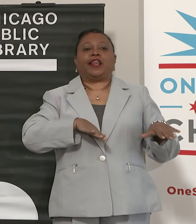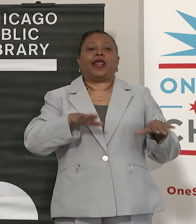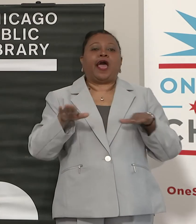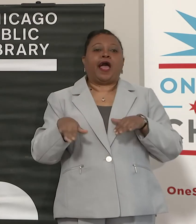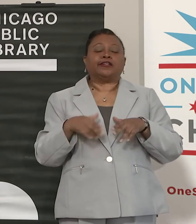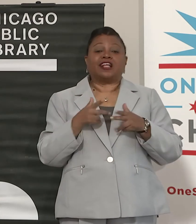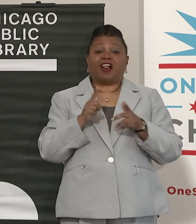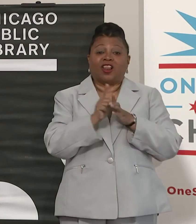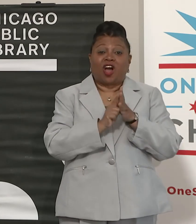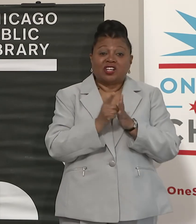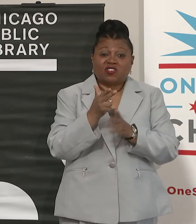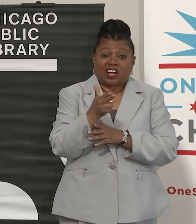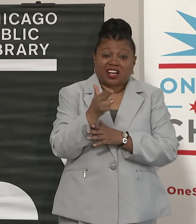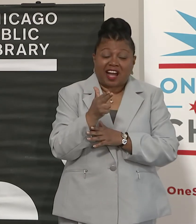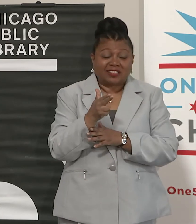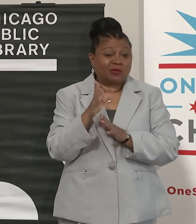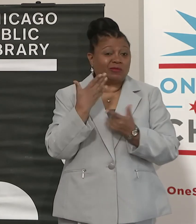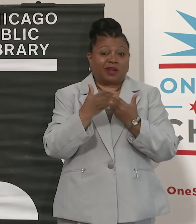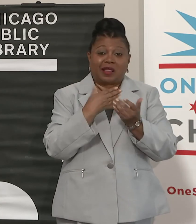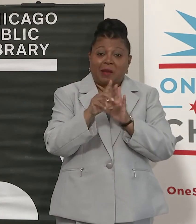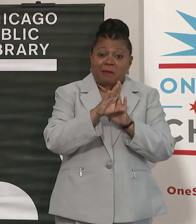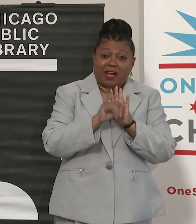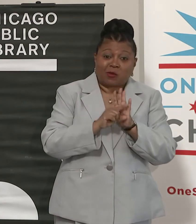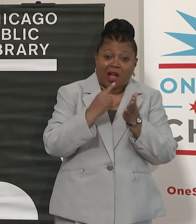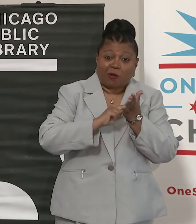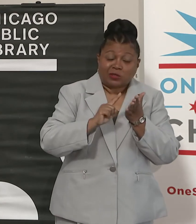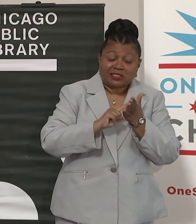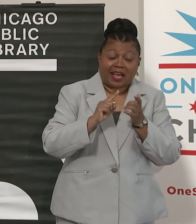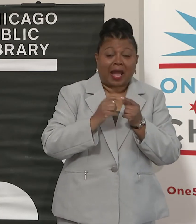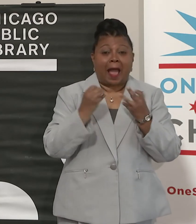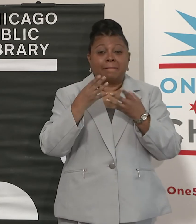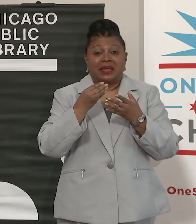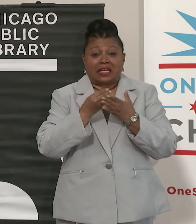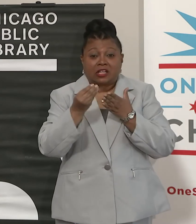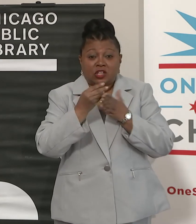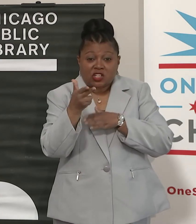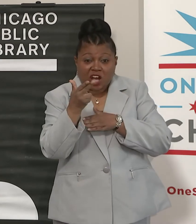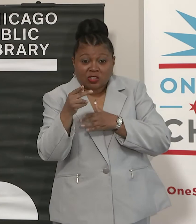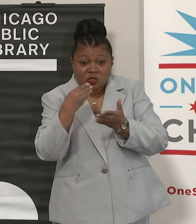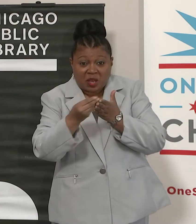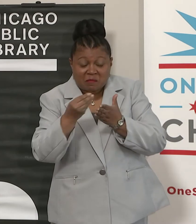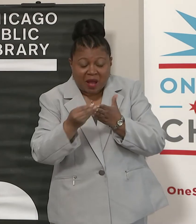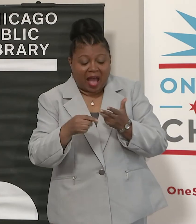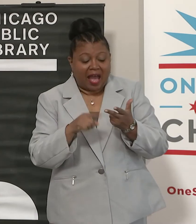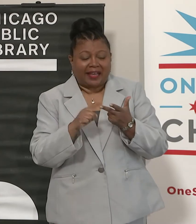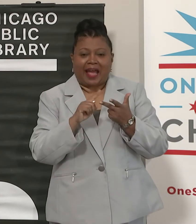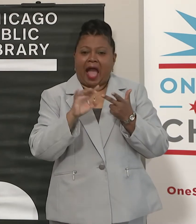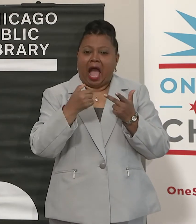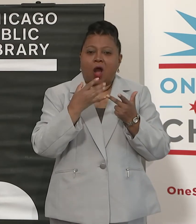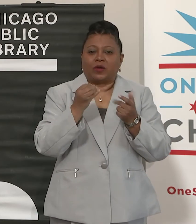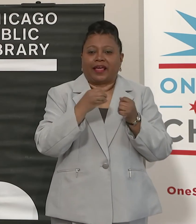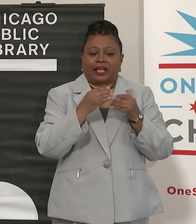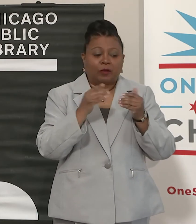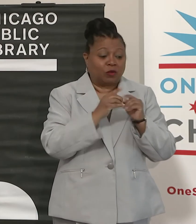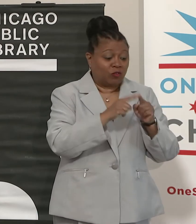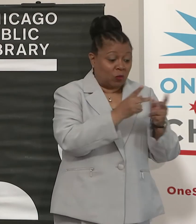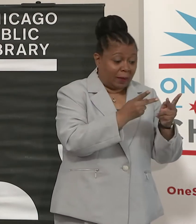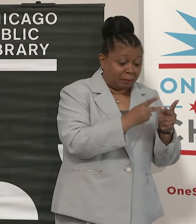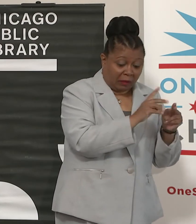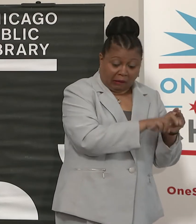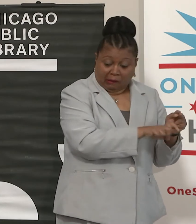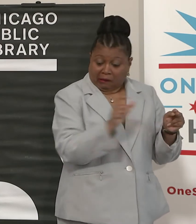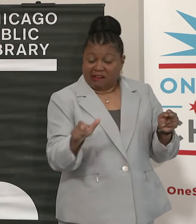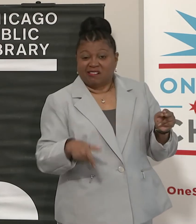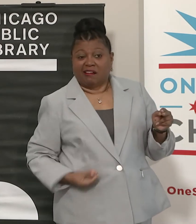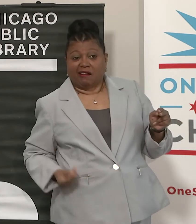gun laws, whether it's in background checks, whether it's a number of guns you can buy, how they can move from one person